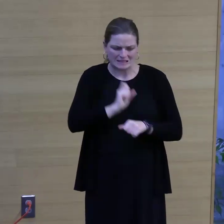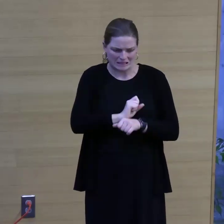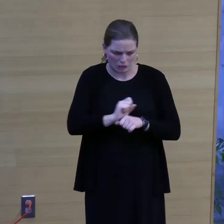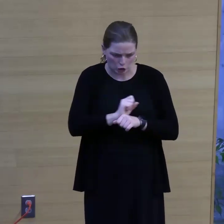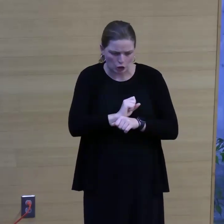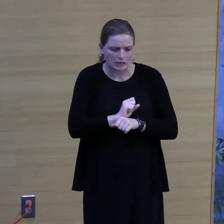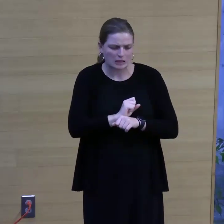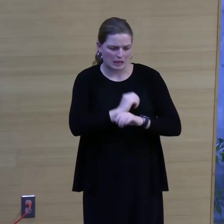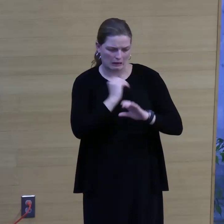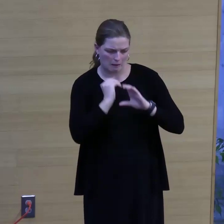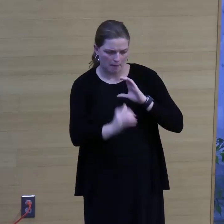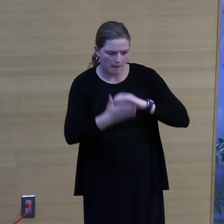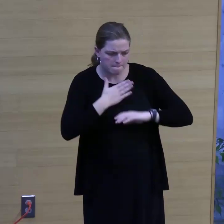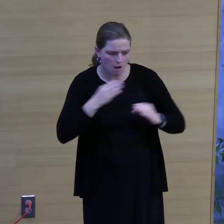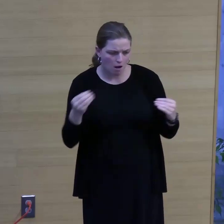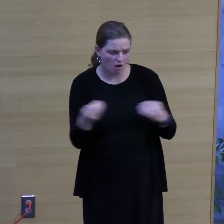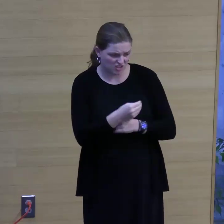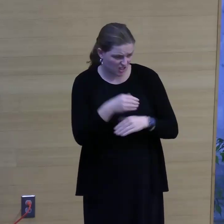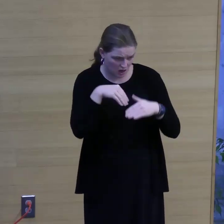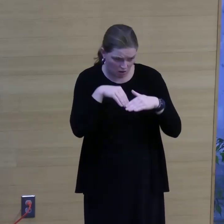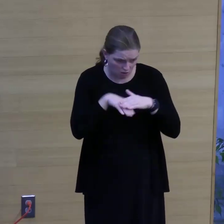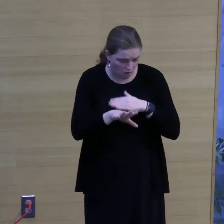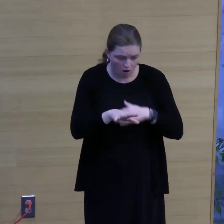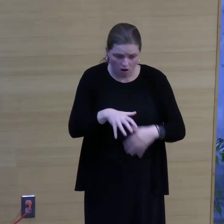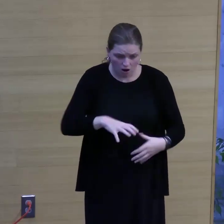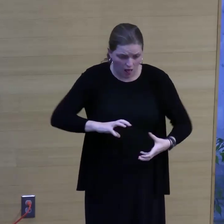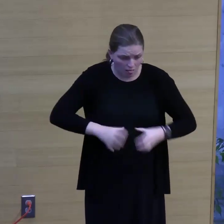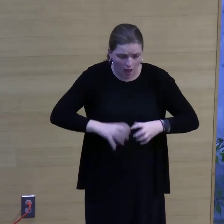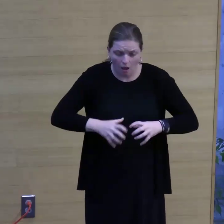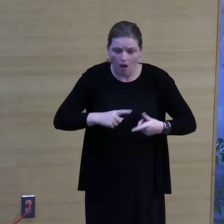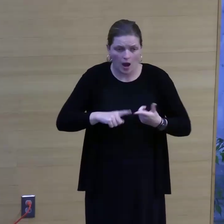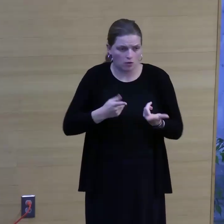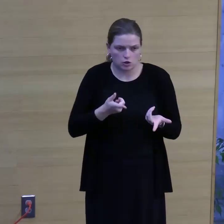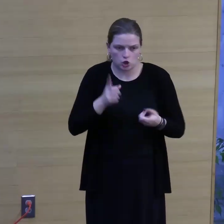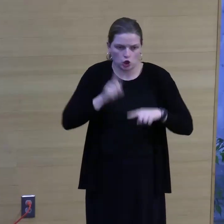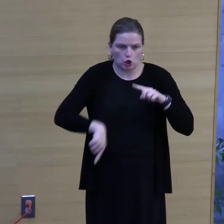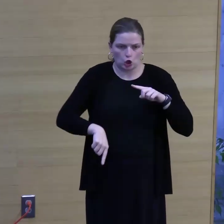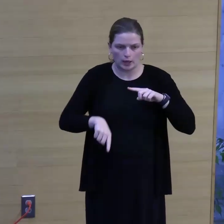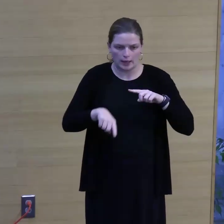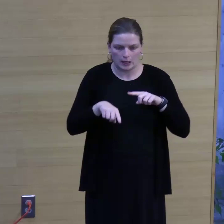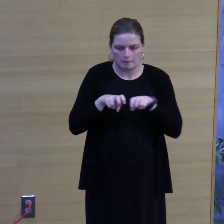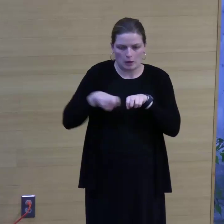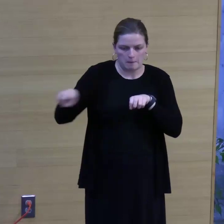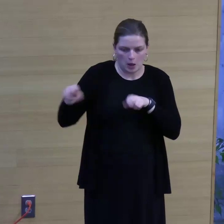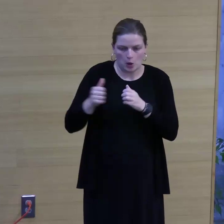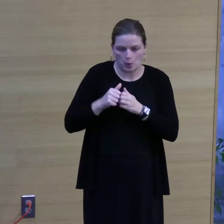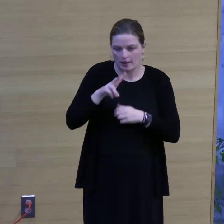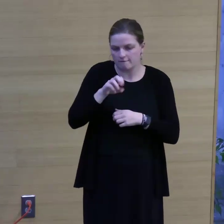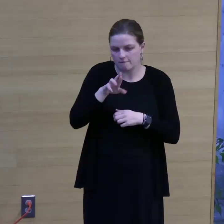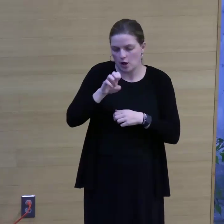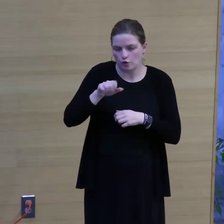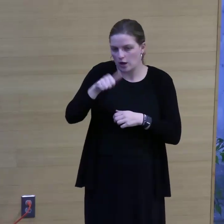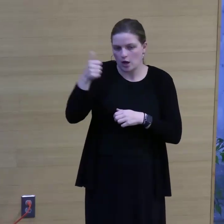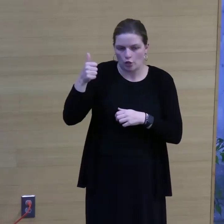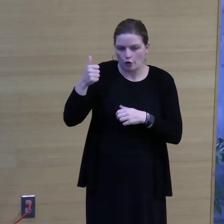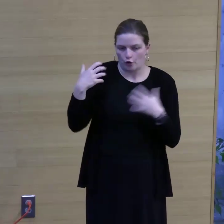the email to my office that I had gone into labor and I was not going to be able to speak on a panel with Valerie Jarrett and a bunch of White